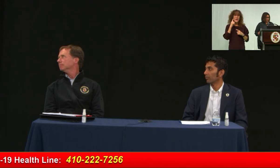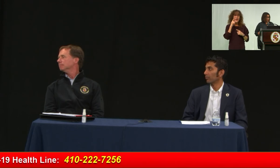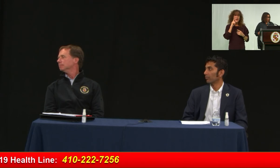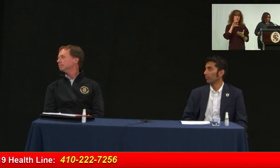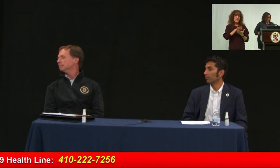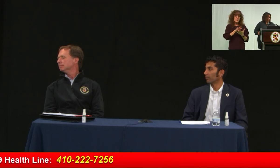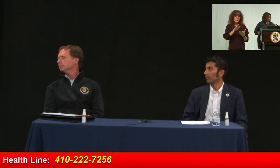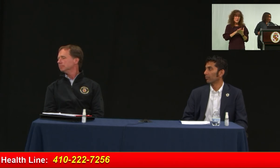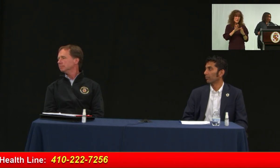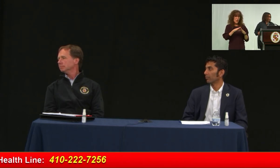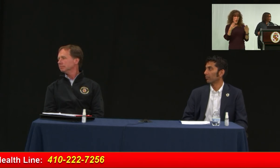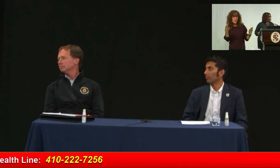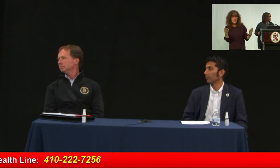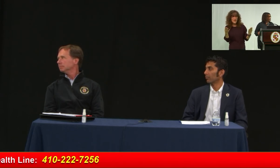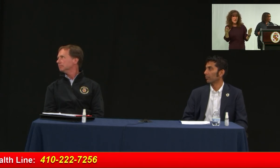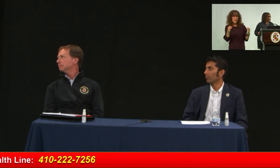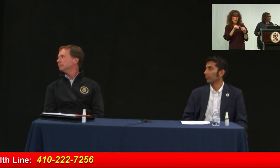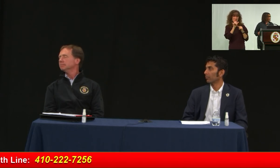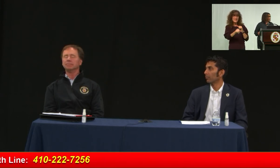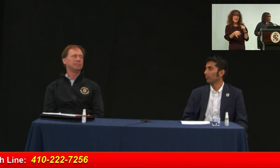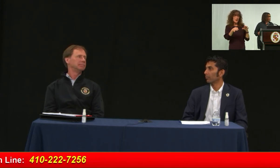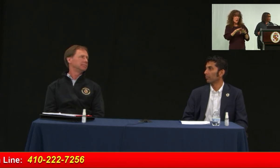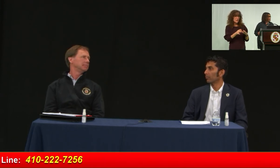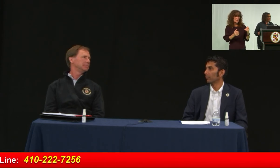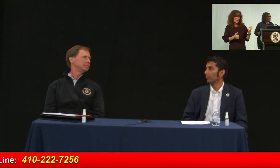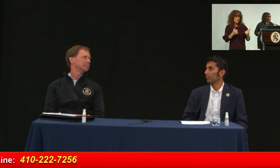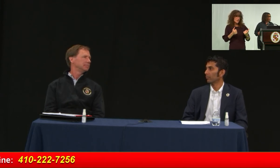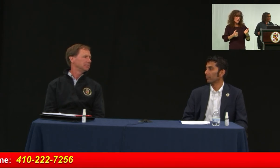schools are reopening or not?